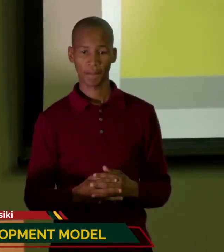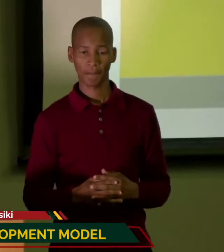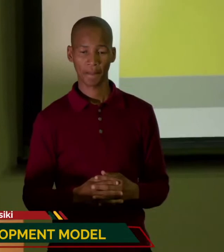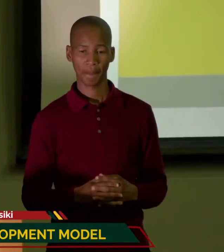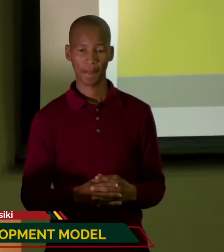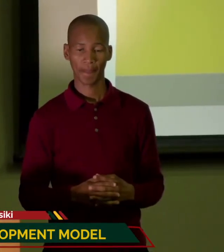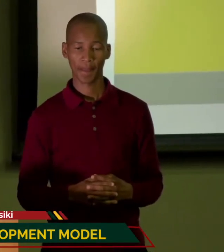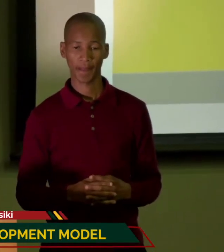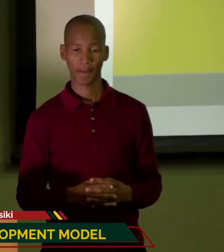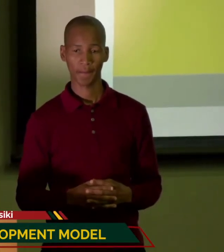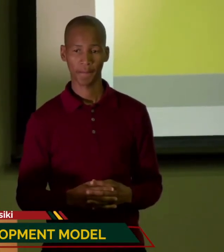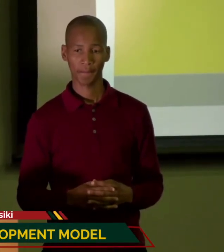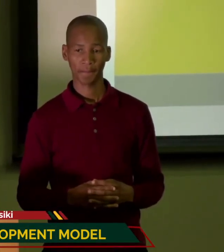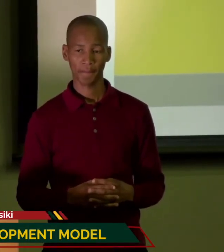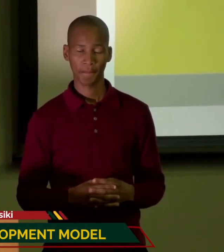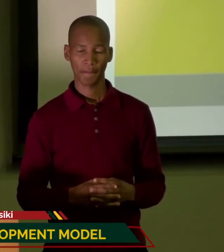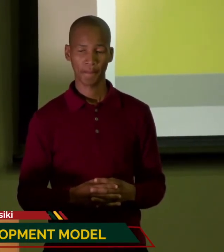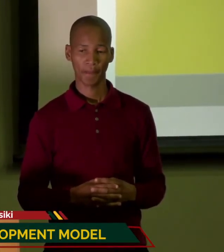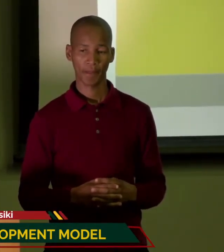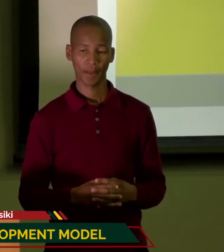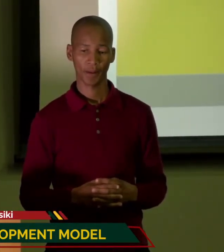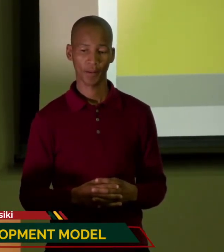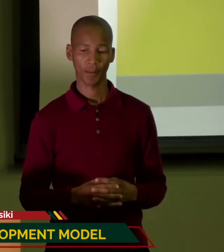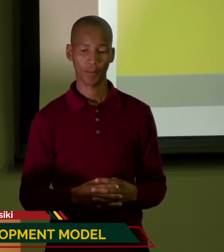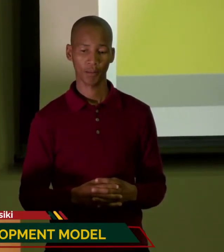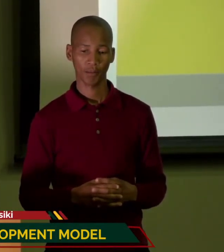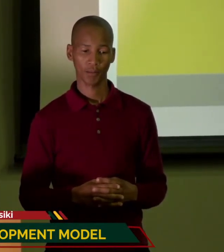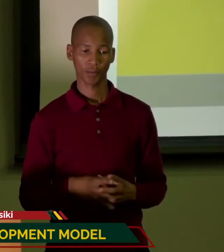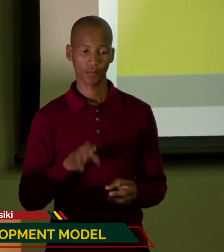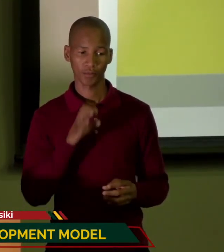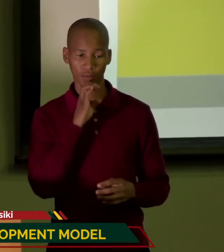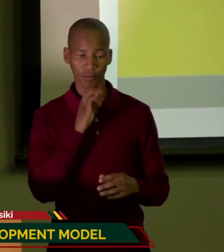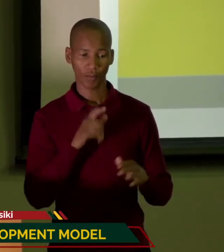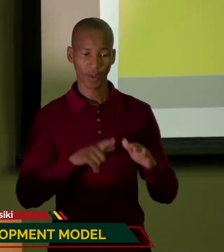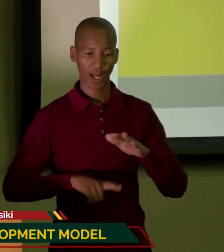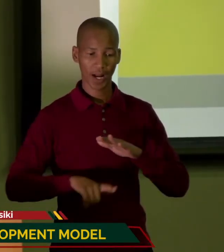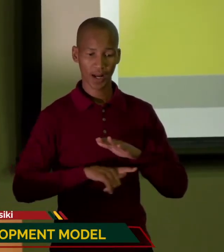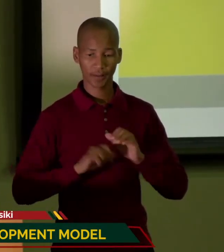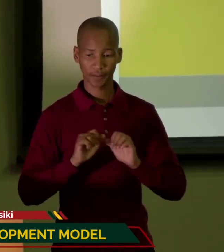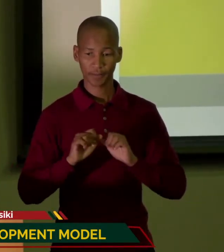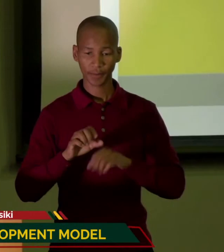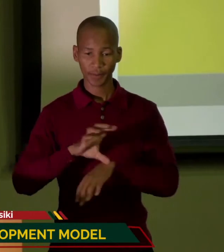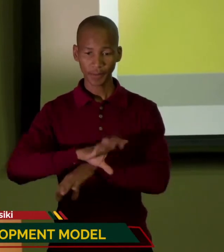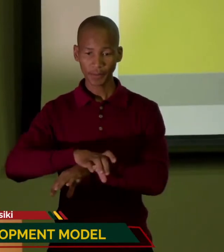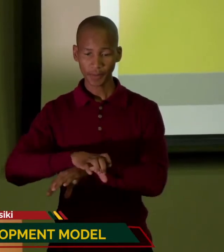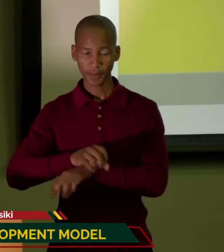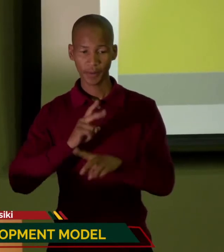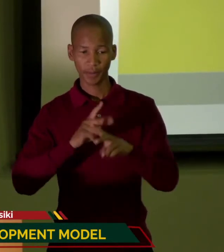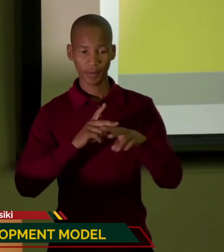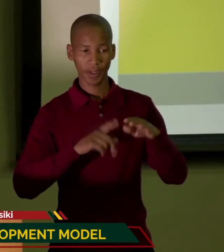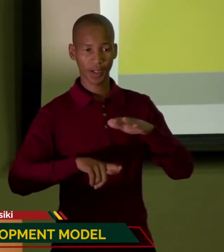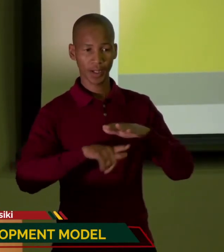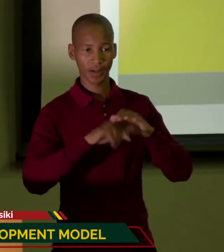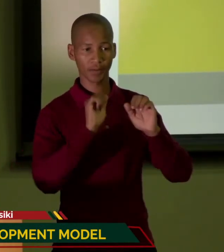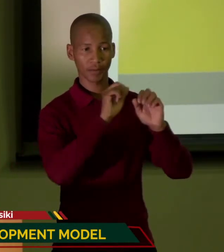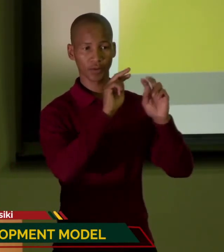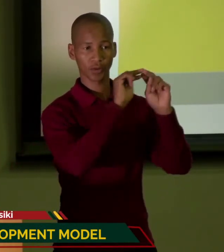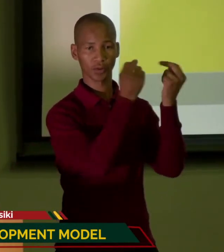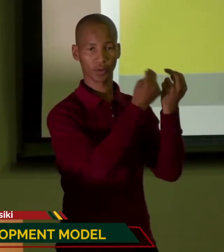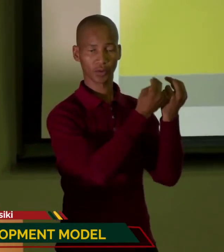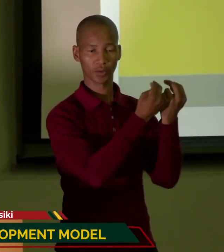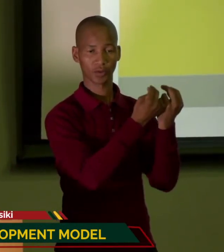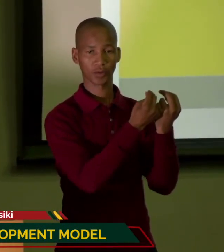ihambe andizude ke but it's the level of the province and the level of the national